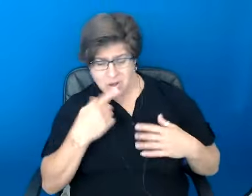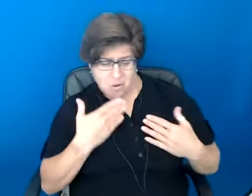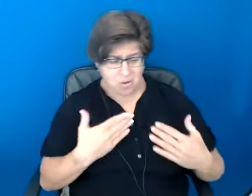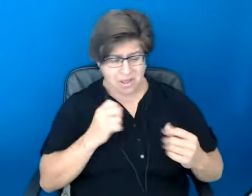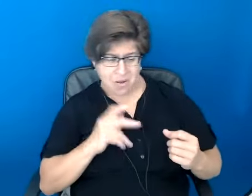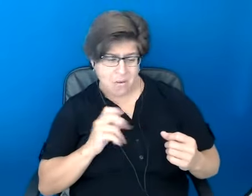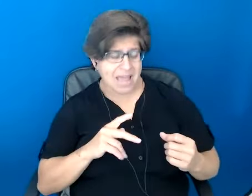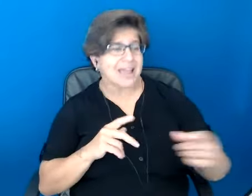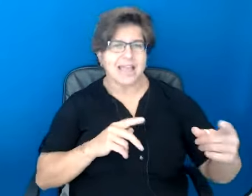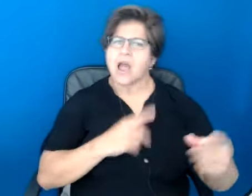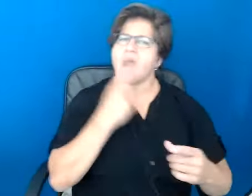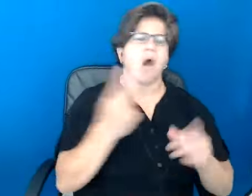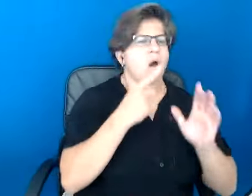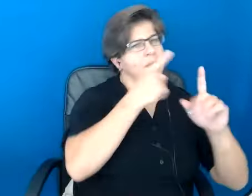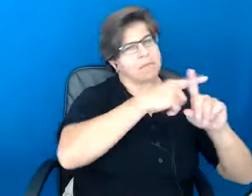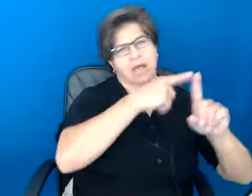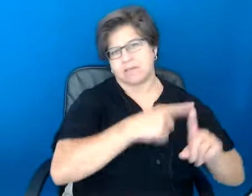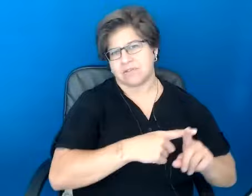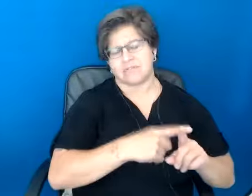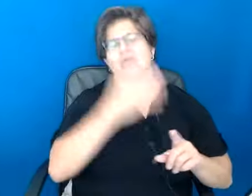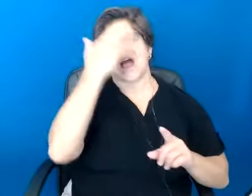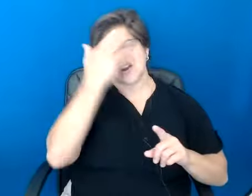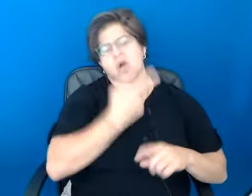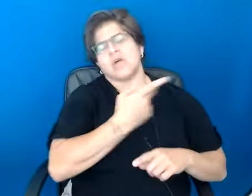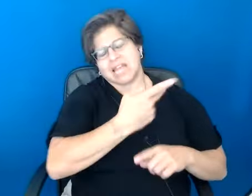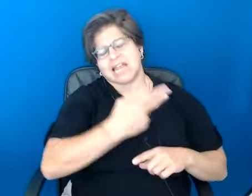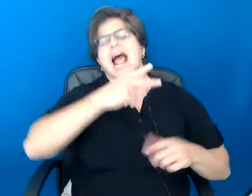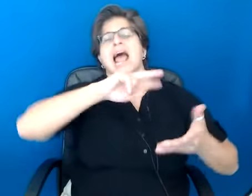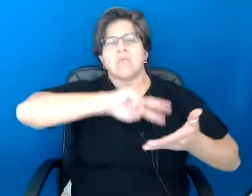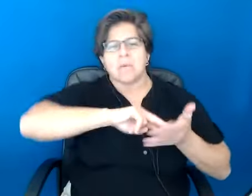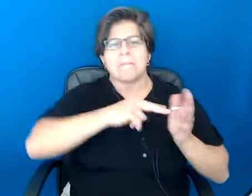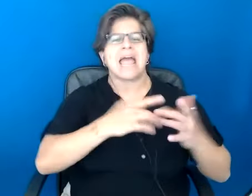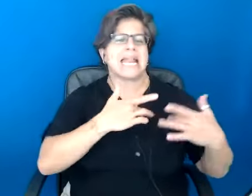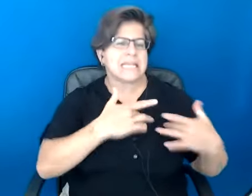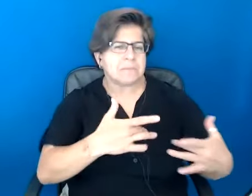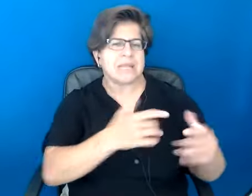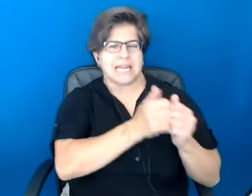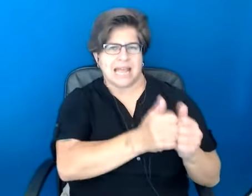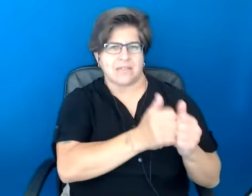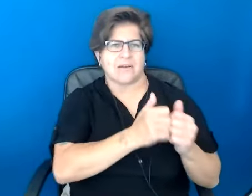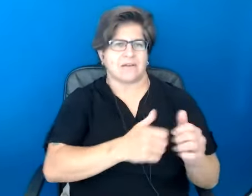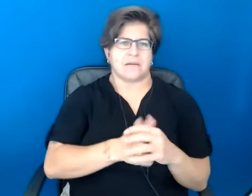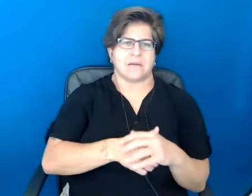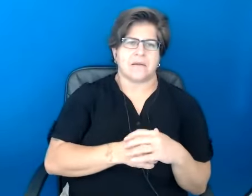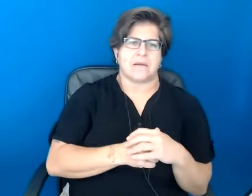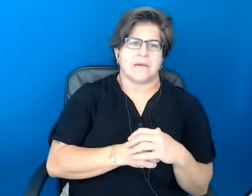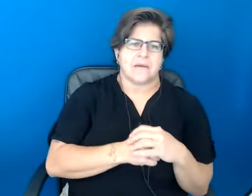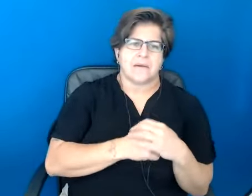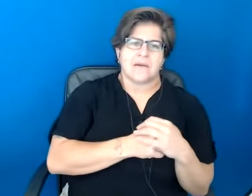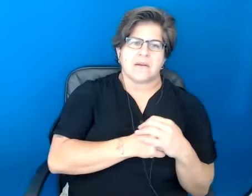down. He would tell me I look nice. It'd be me that's saying, you sure I look all right? And this is okay for me to go. This poor wee soul. So I know today that we were meant